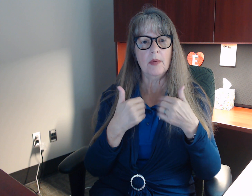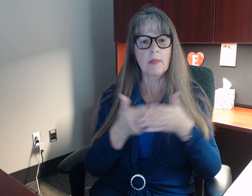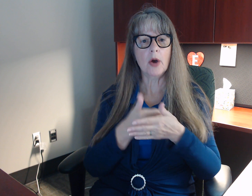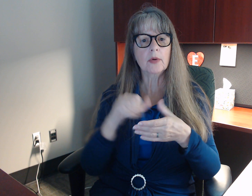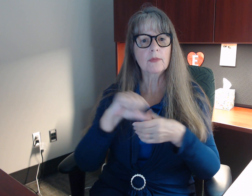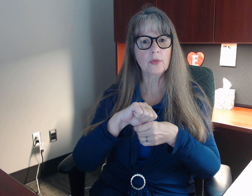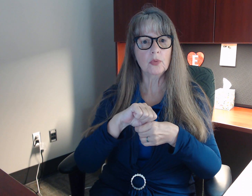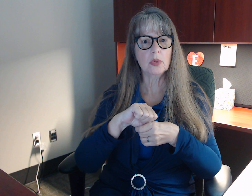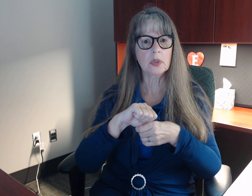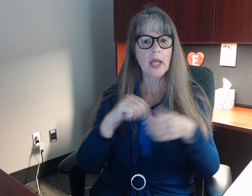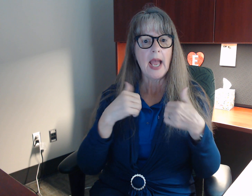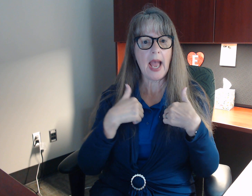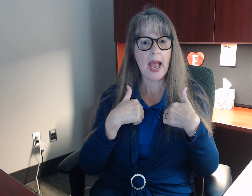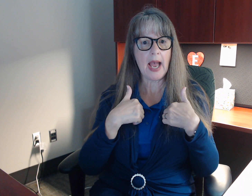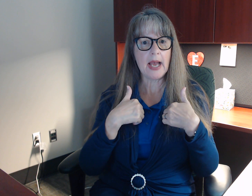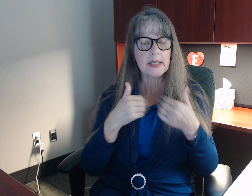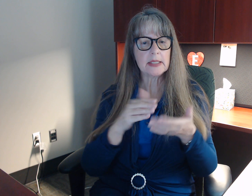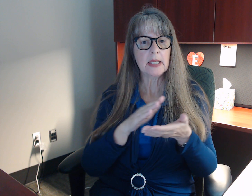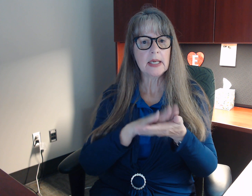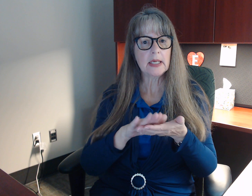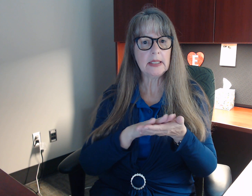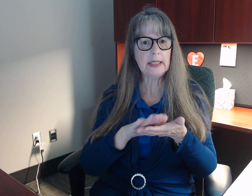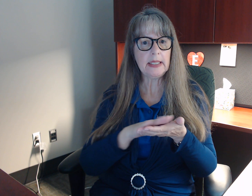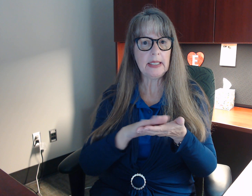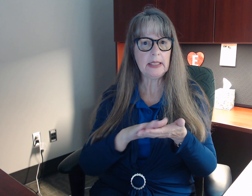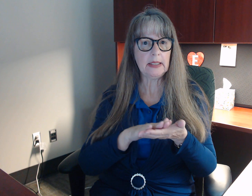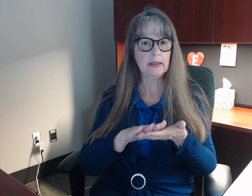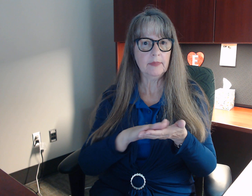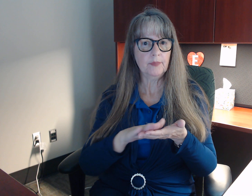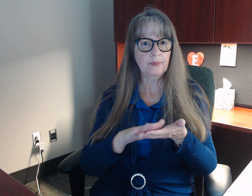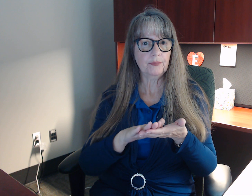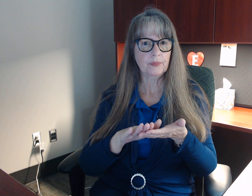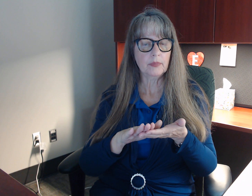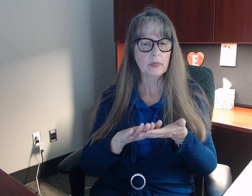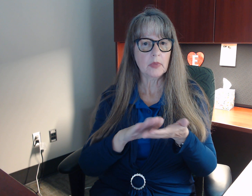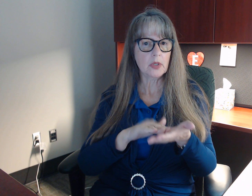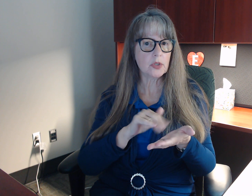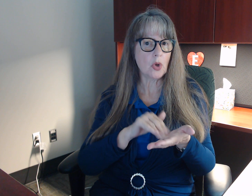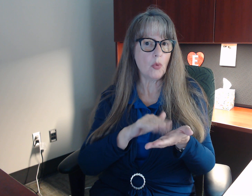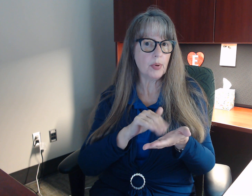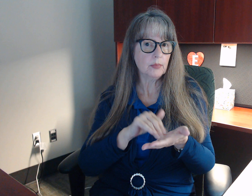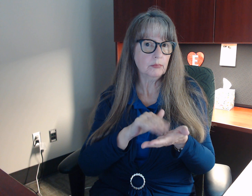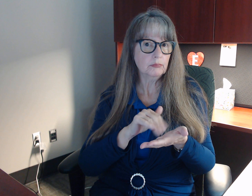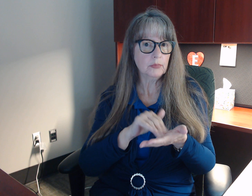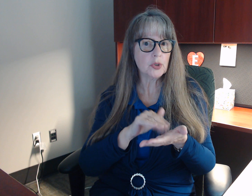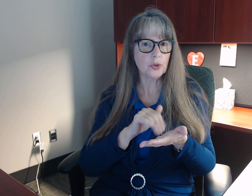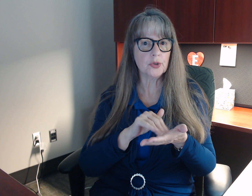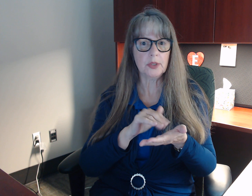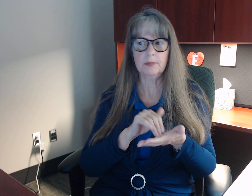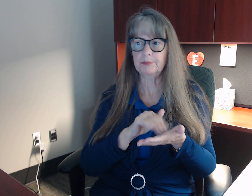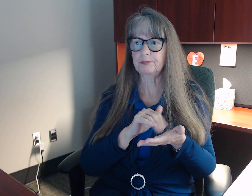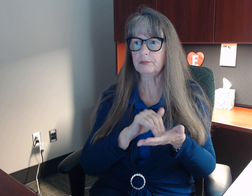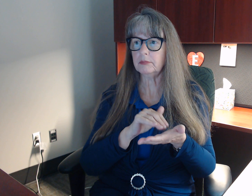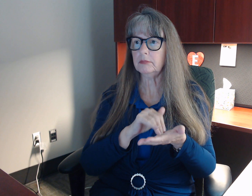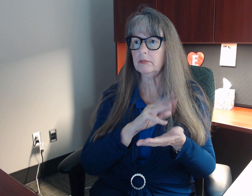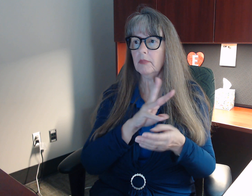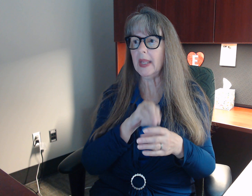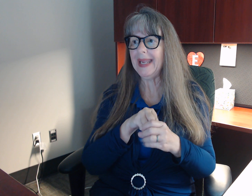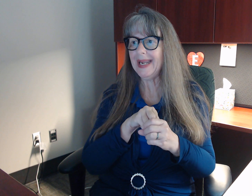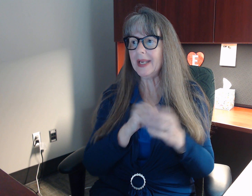modern fuel has cleaning soap, detergent in it